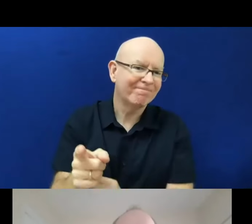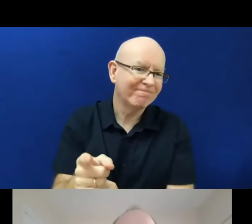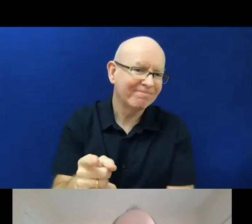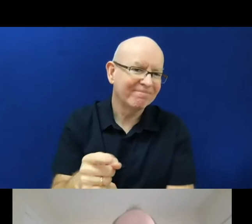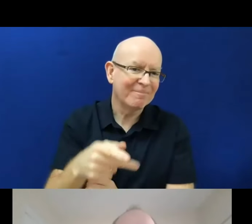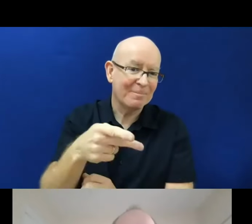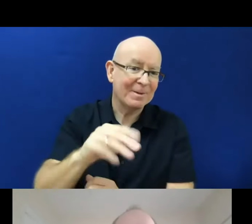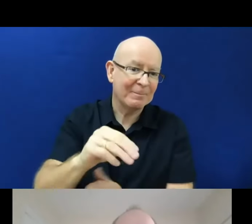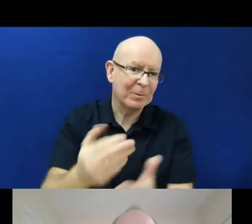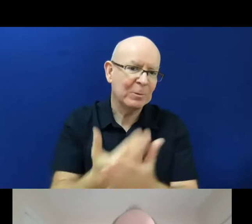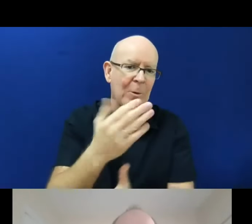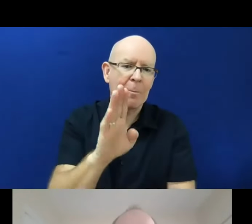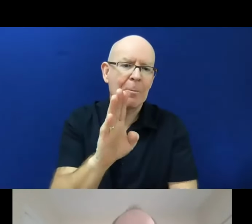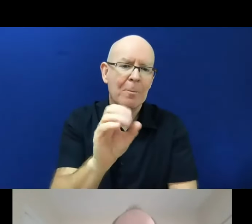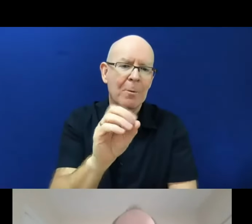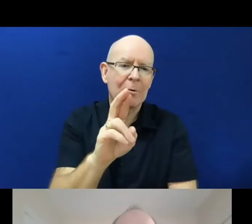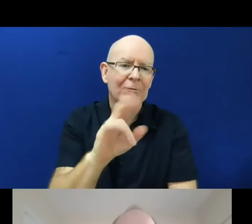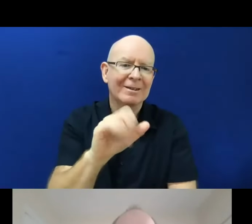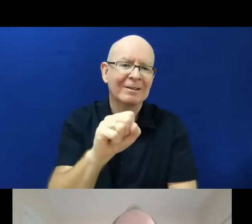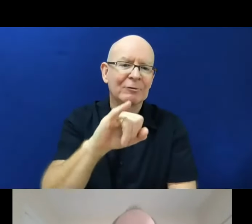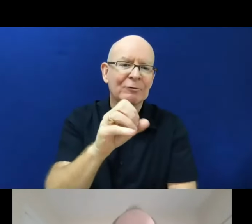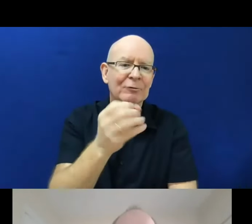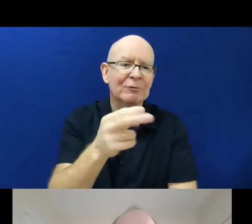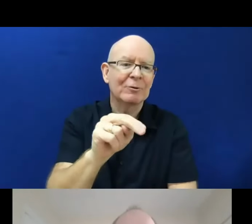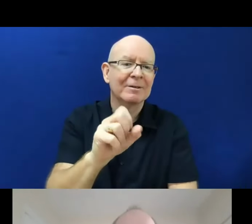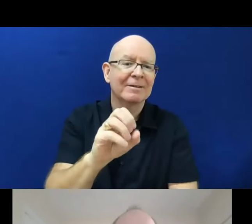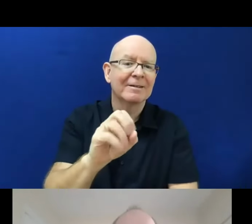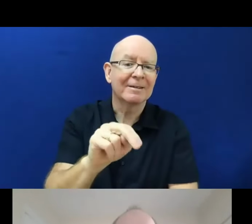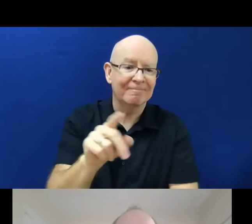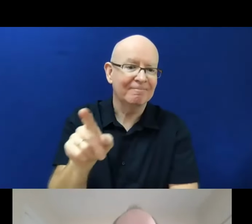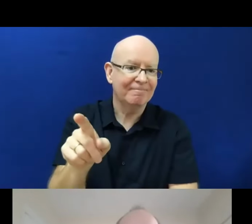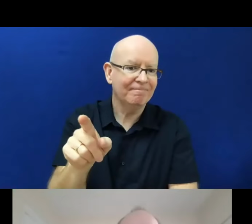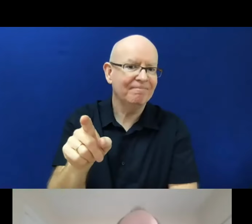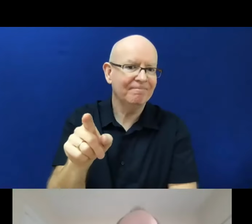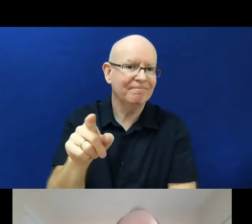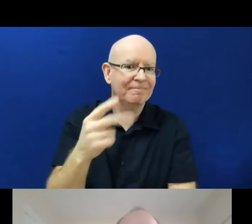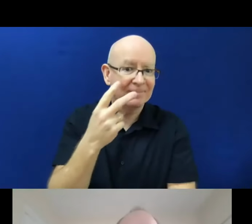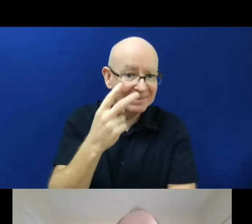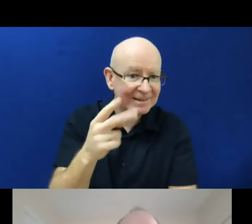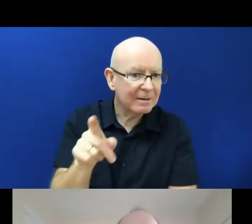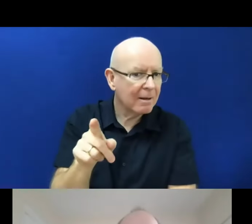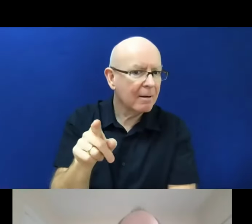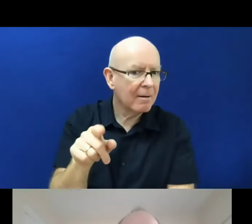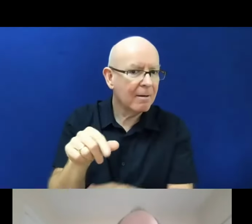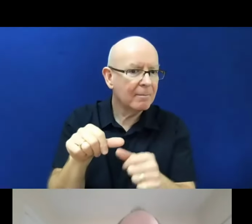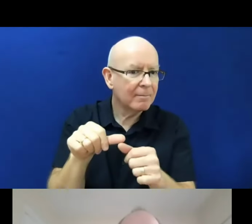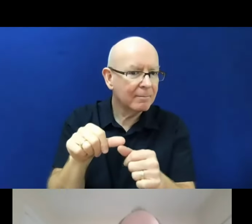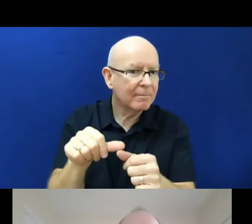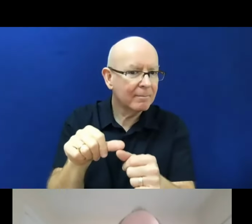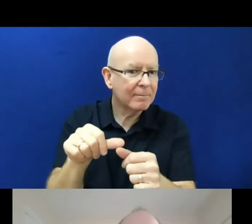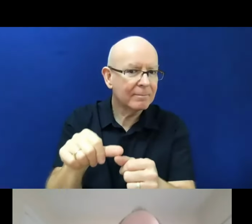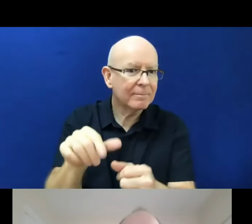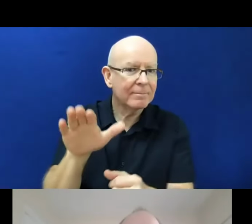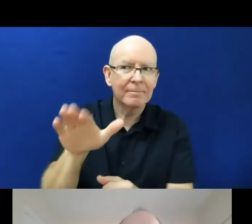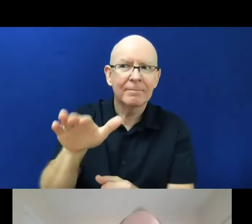and those principles which were then brought in by Theresa May have been built into